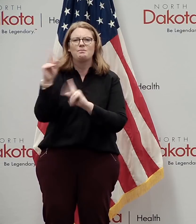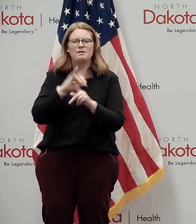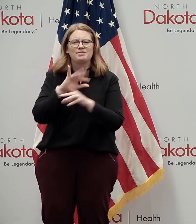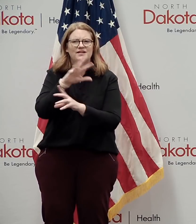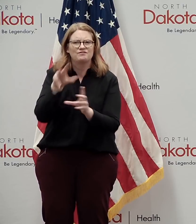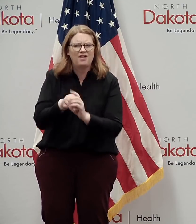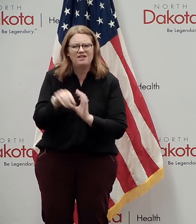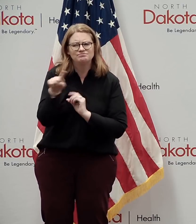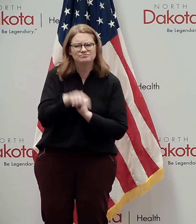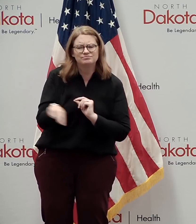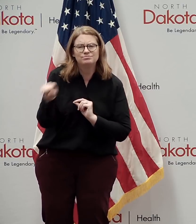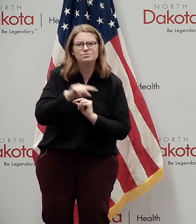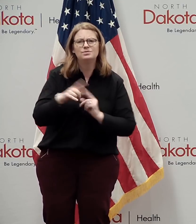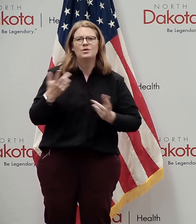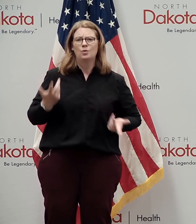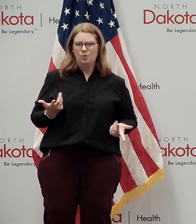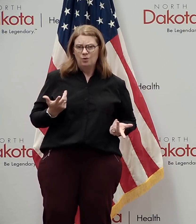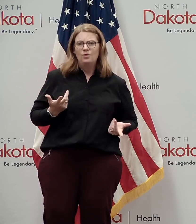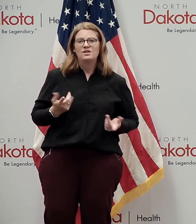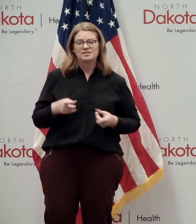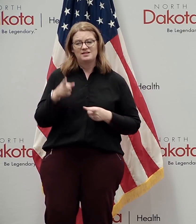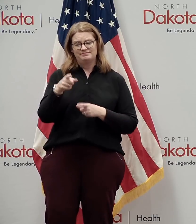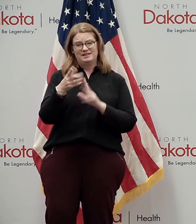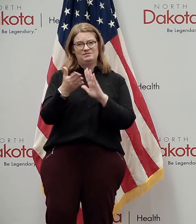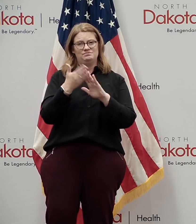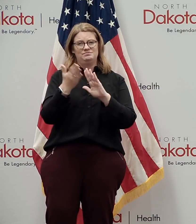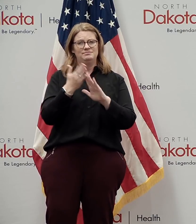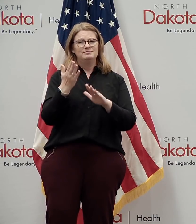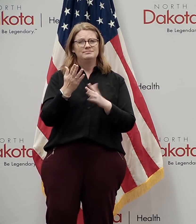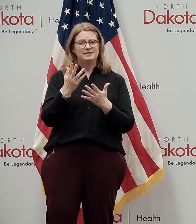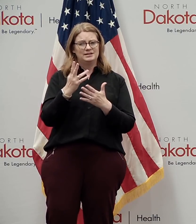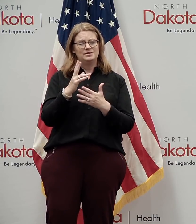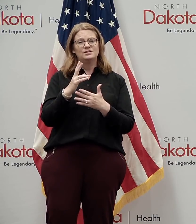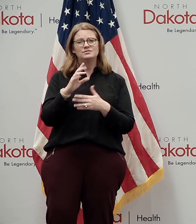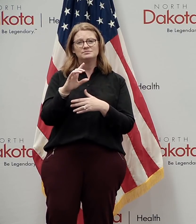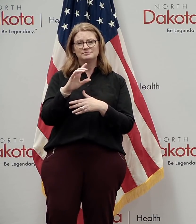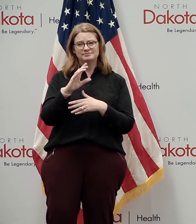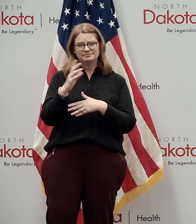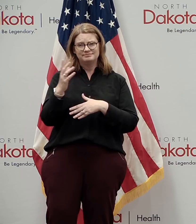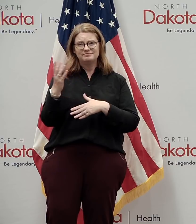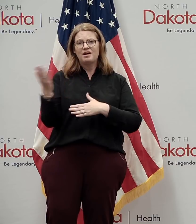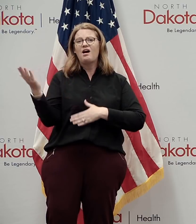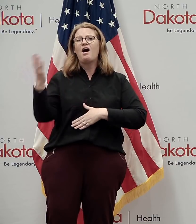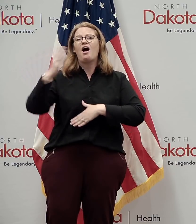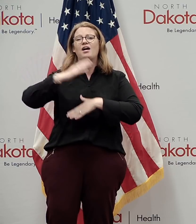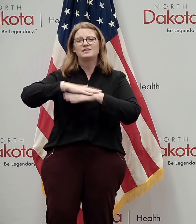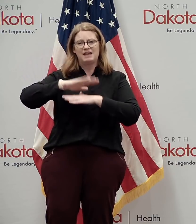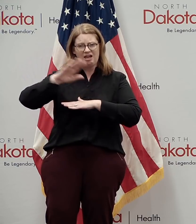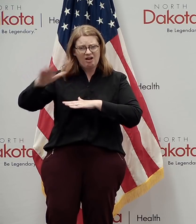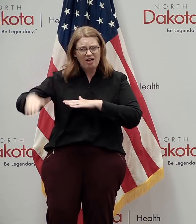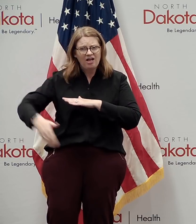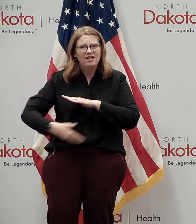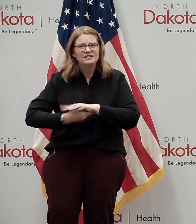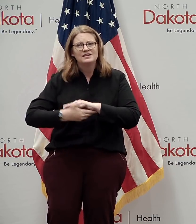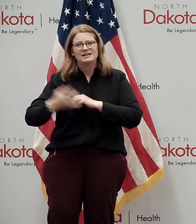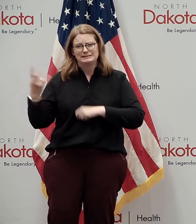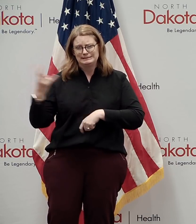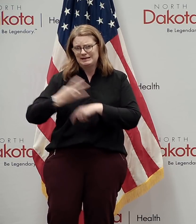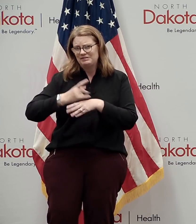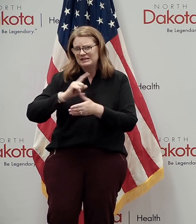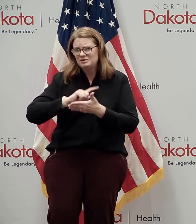there, and they're literally running a 7 by 24-hour operation, 3 shifts a